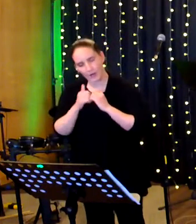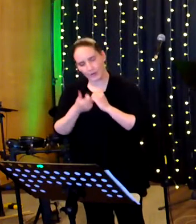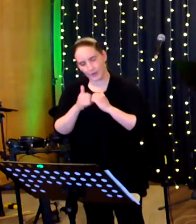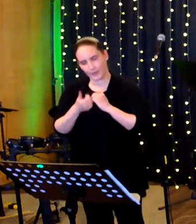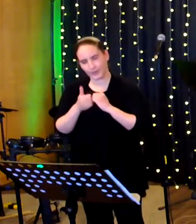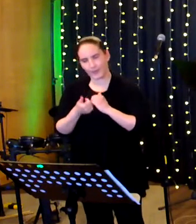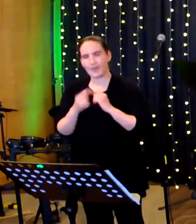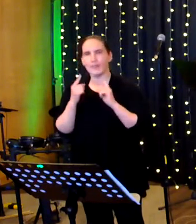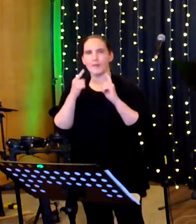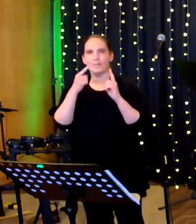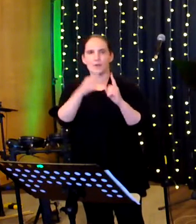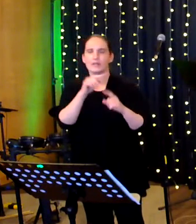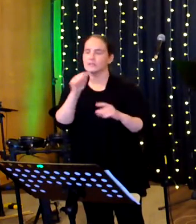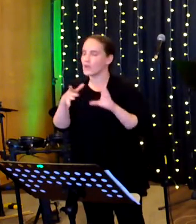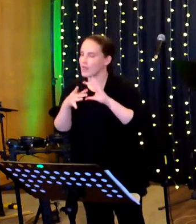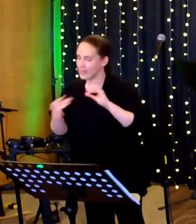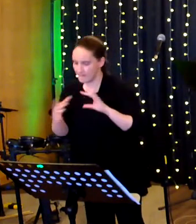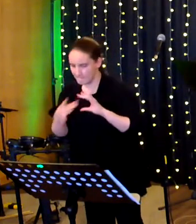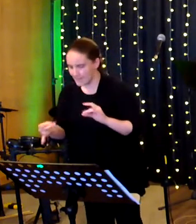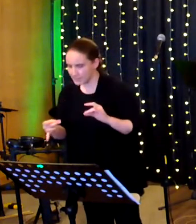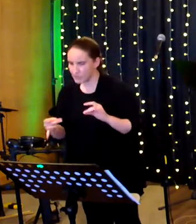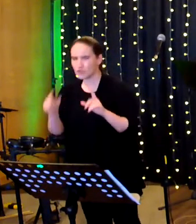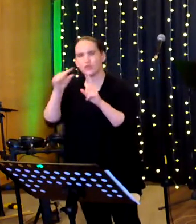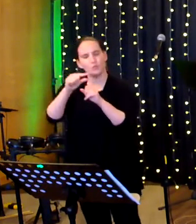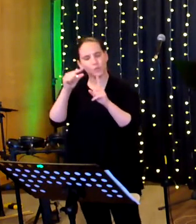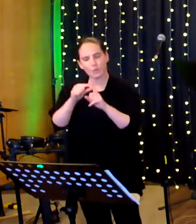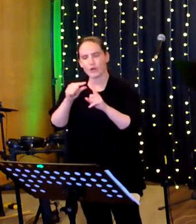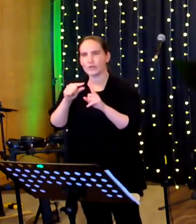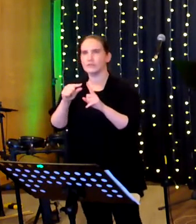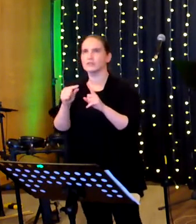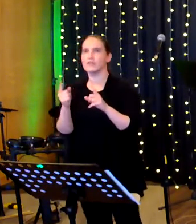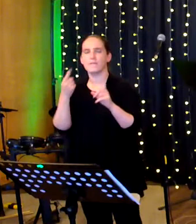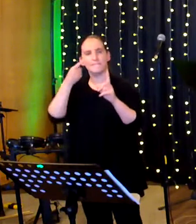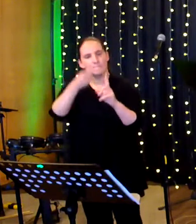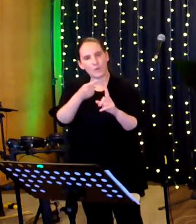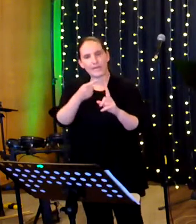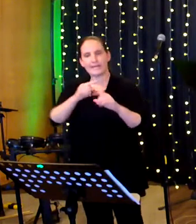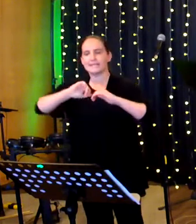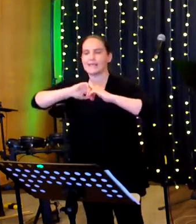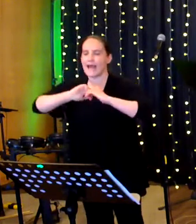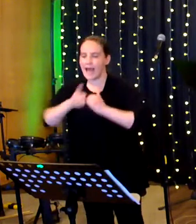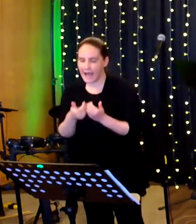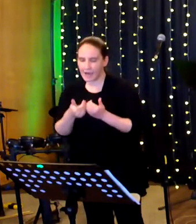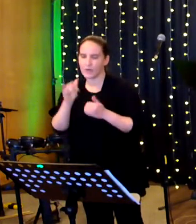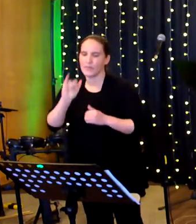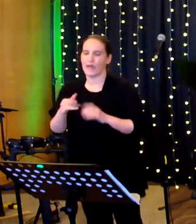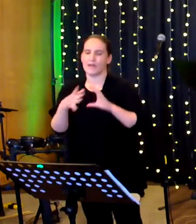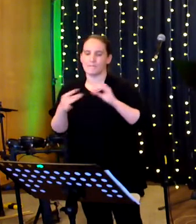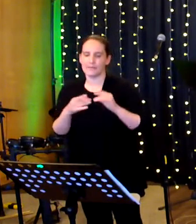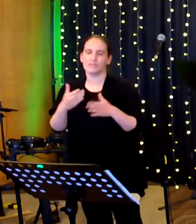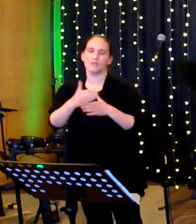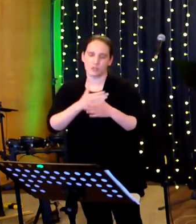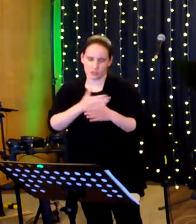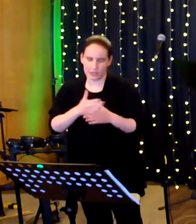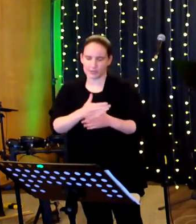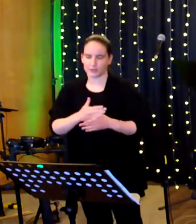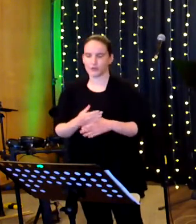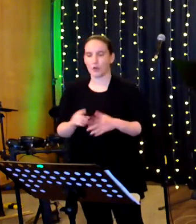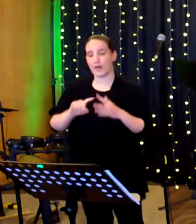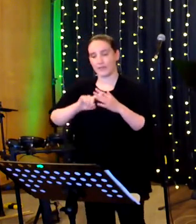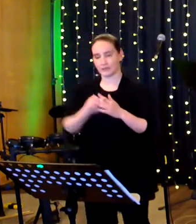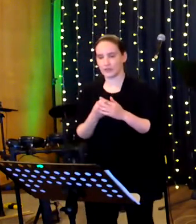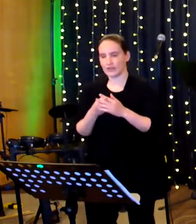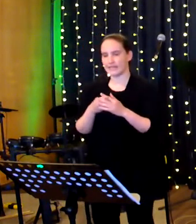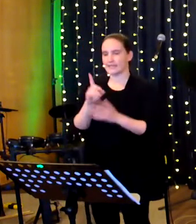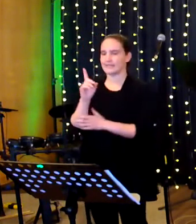The point is not the message itself. It's the manner by which it comes to Daniel. And so we're going to jump right in. We're going to start in Daniel chapter